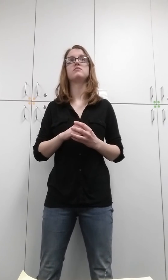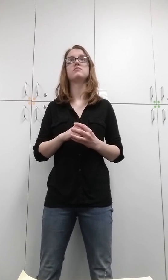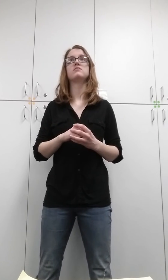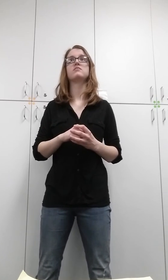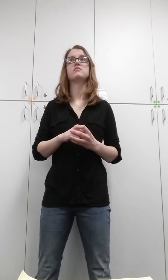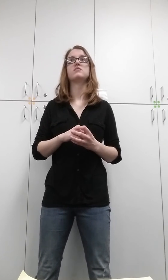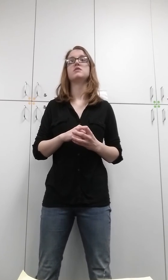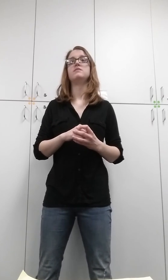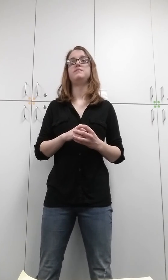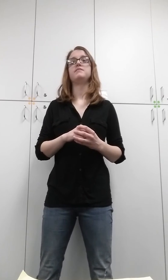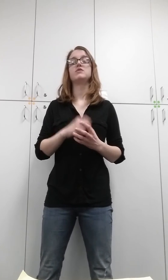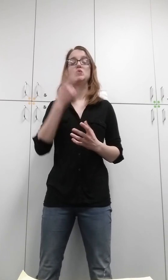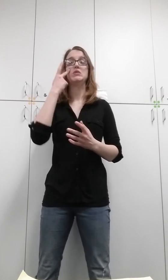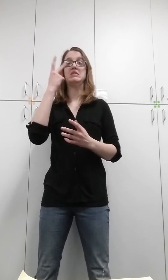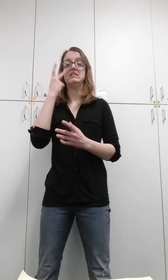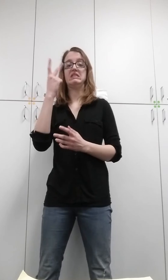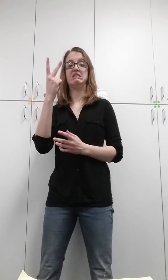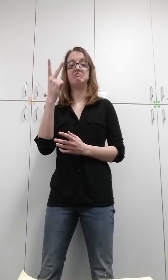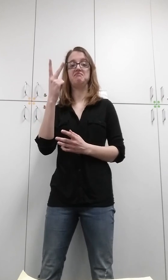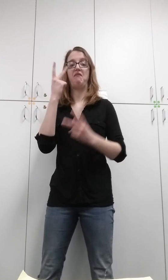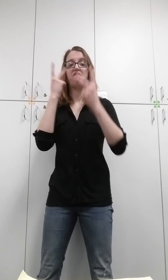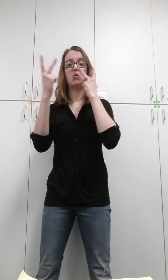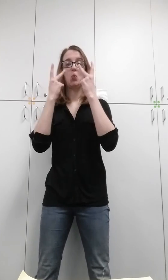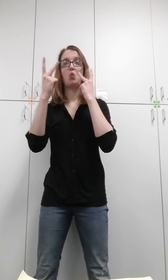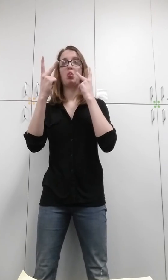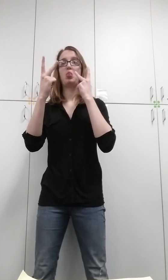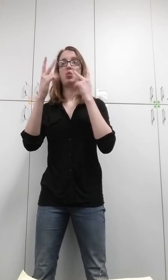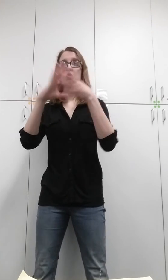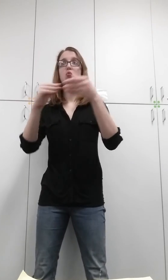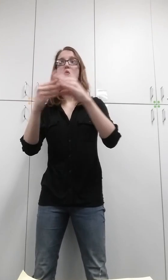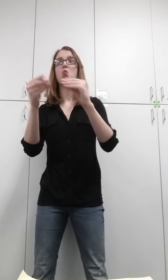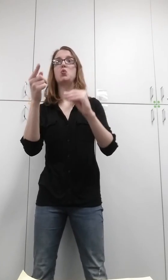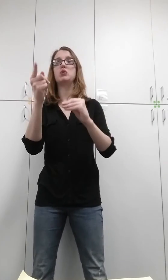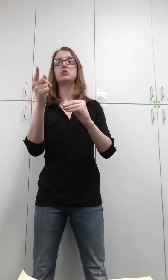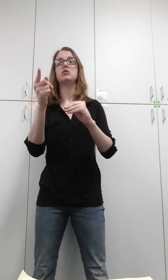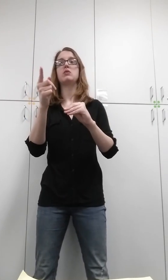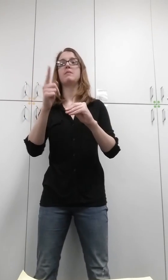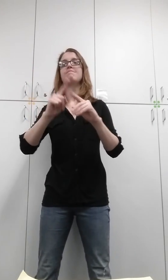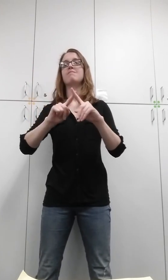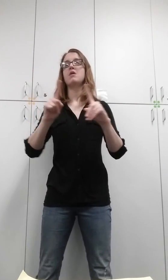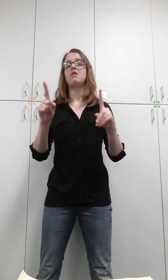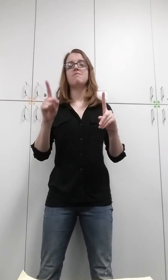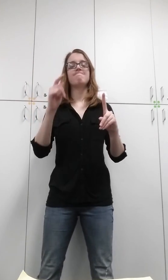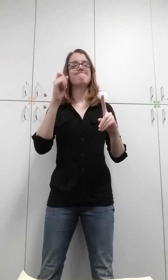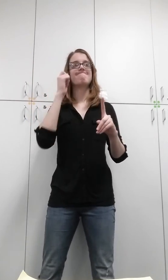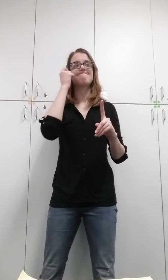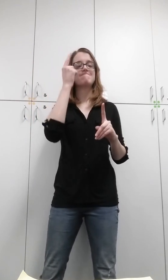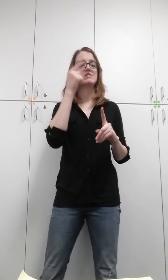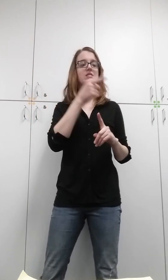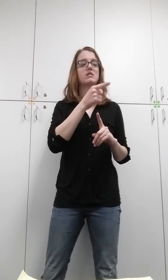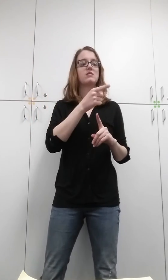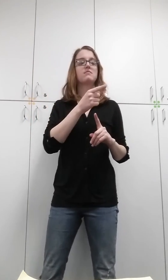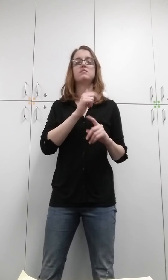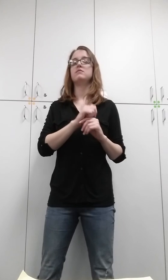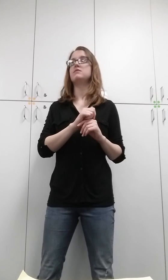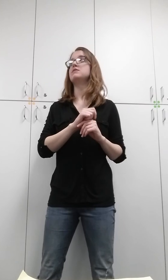so clear that you automatically want to go into, but it's like how many of you use the word like all